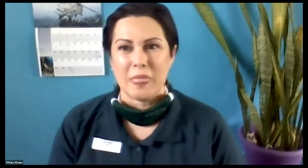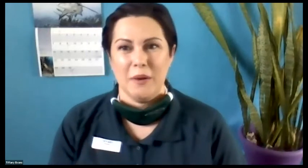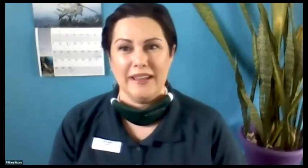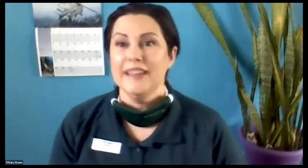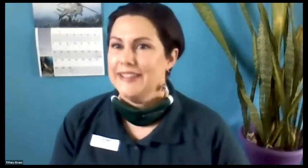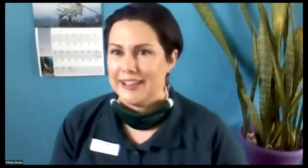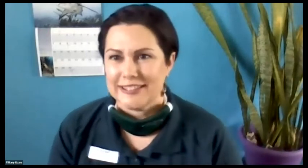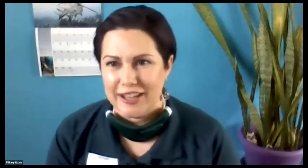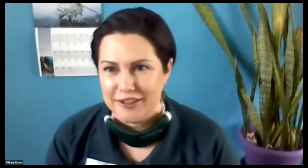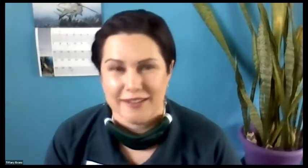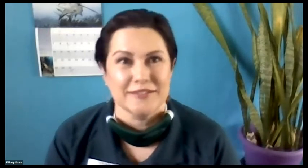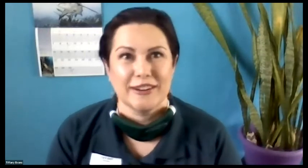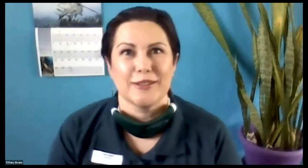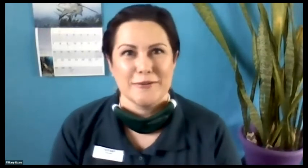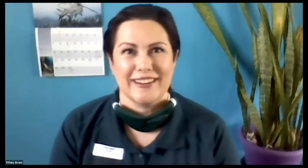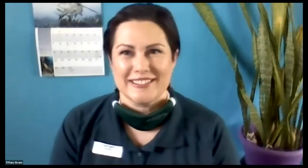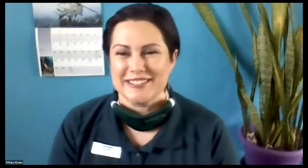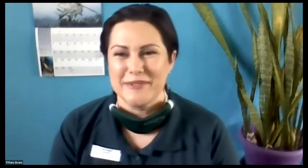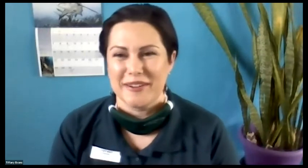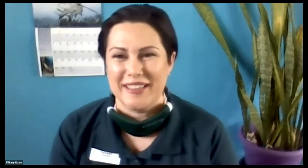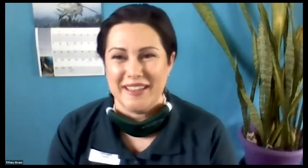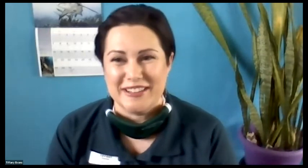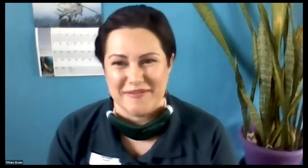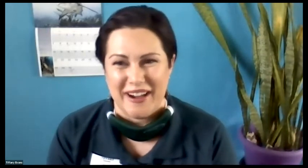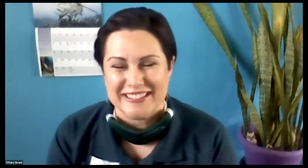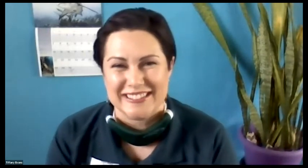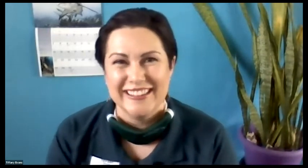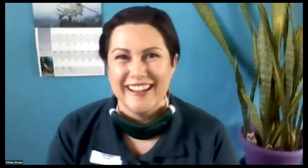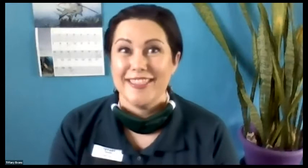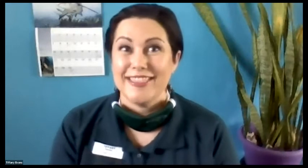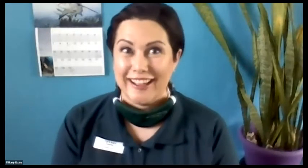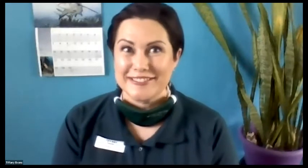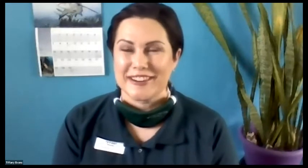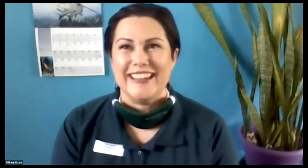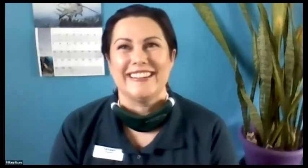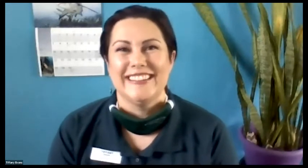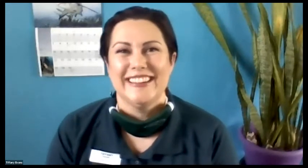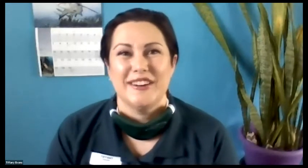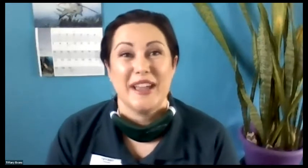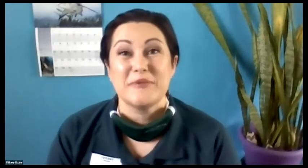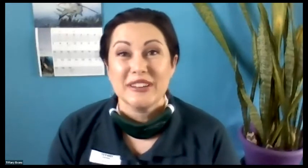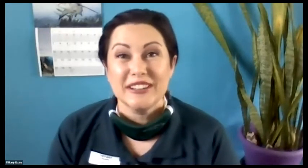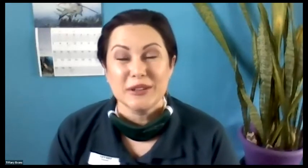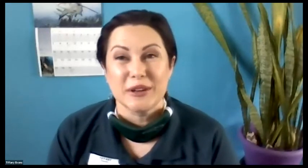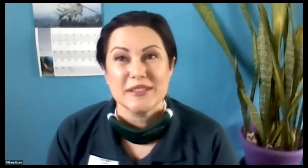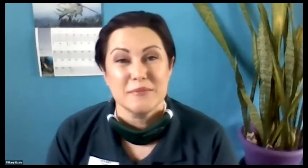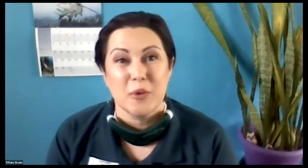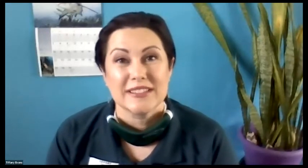Okay, yes, I agree. That was a very long word. I just saw somebody write that in the chat box. I thought I would try it. Okay, we are going to learn some more